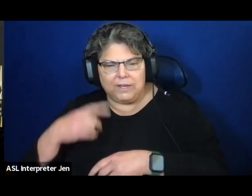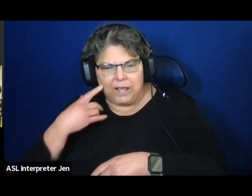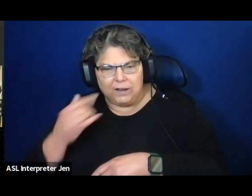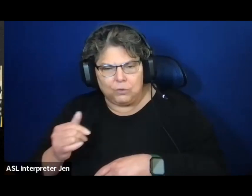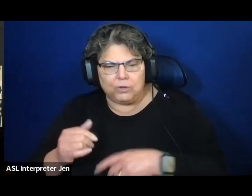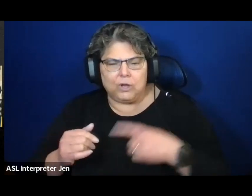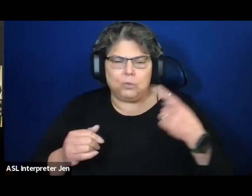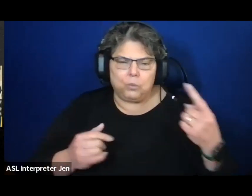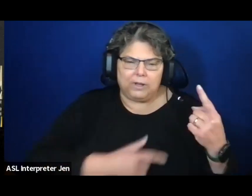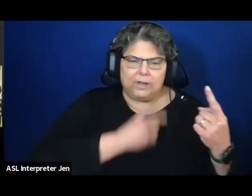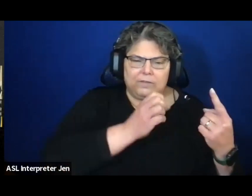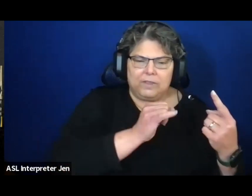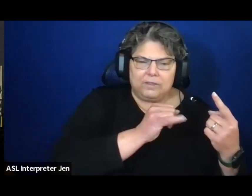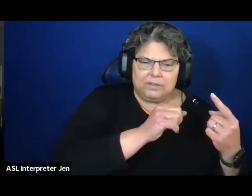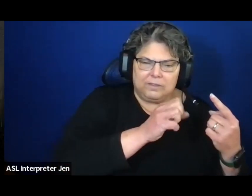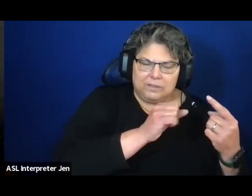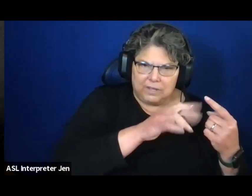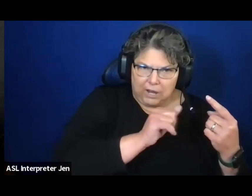sadly passed away.